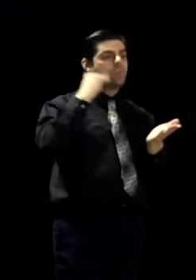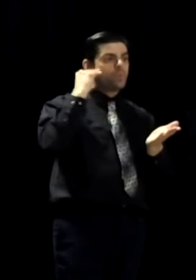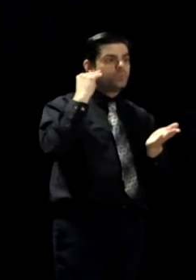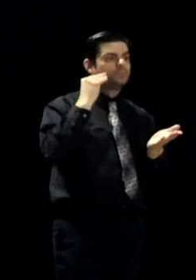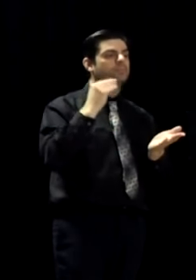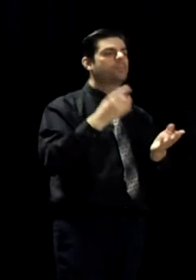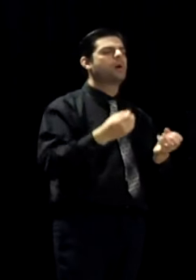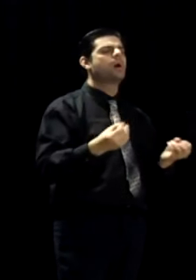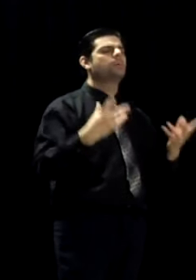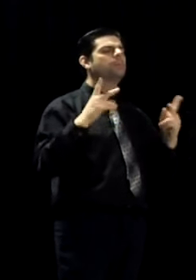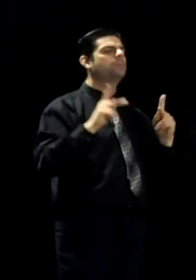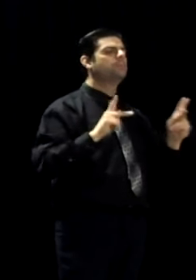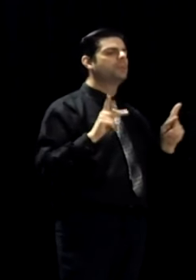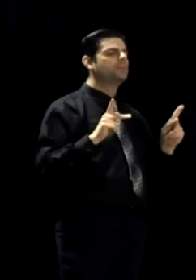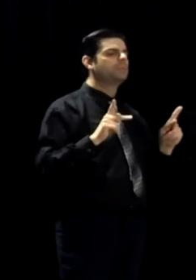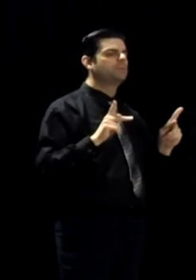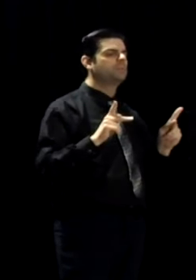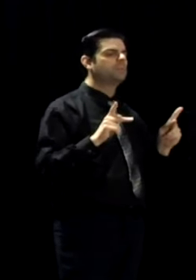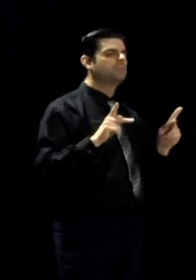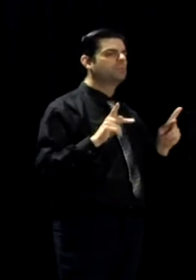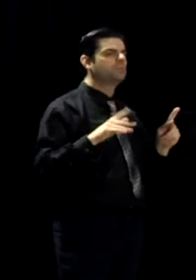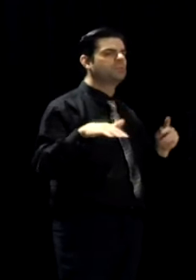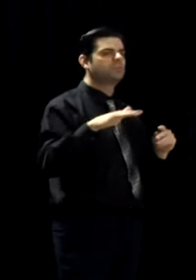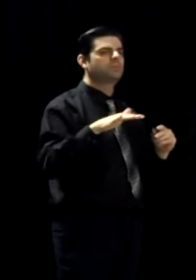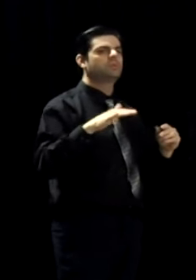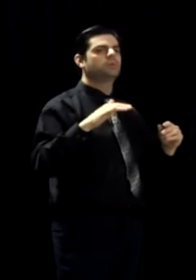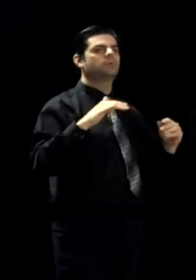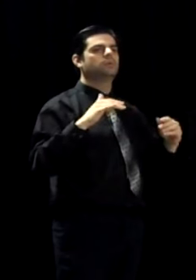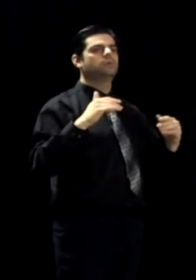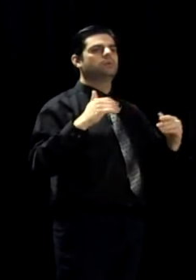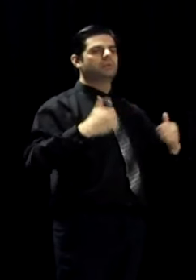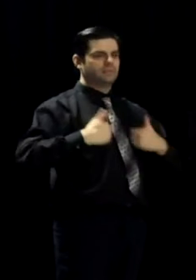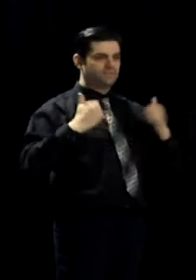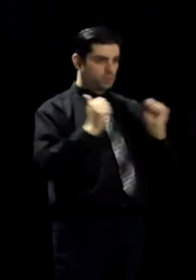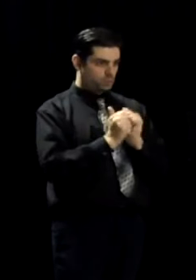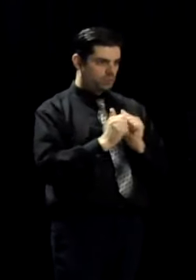coronavirus if there weren't proactive testing? And then going off of that,